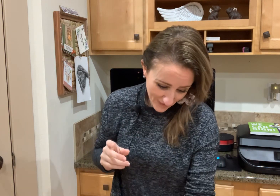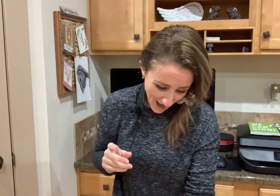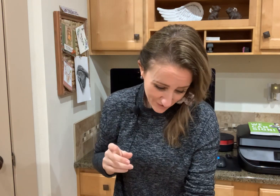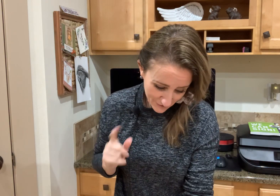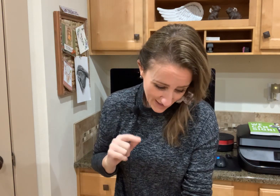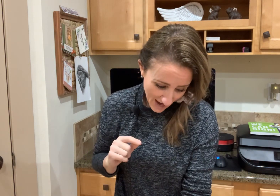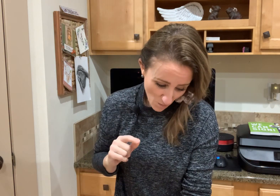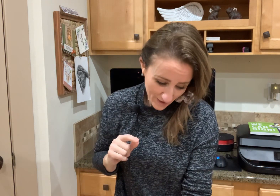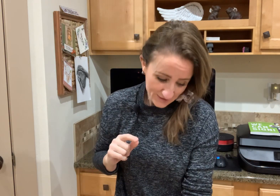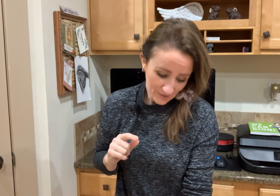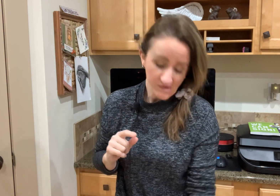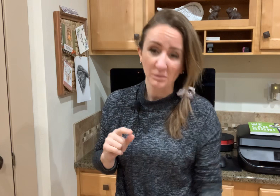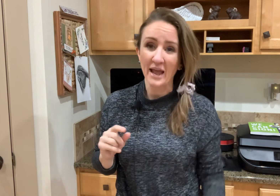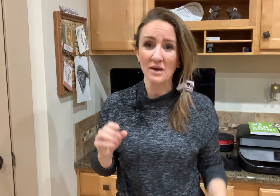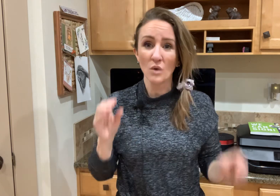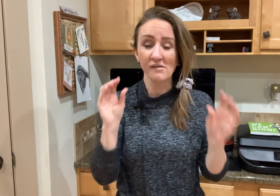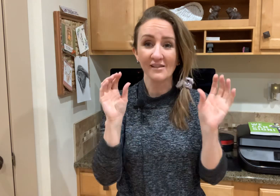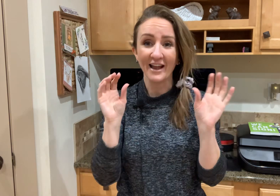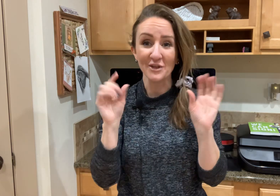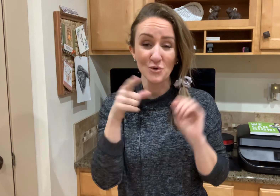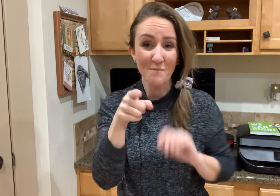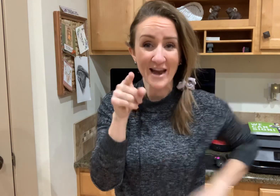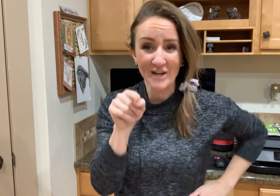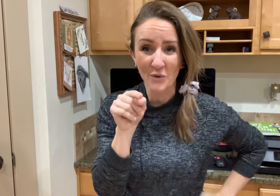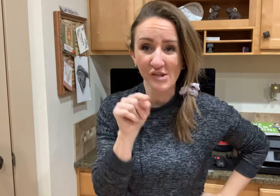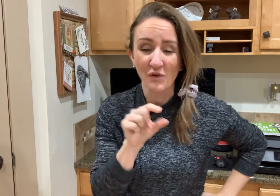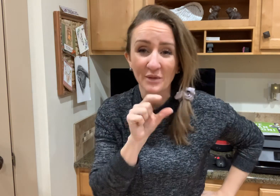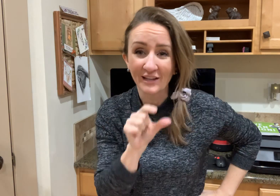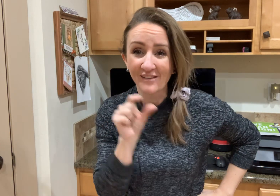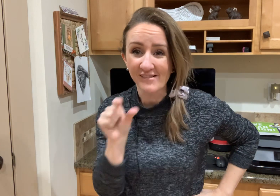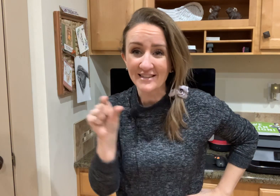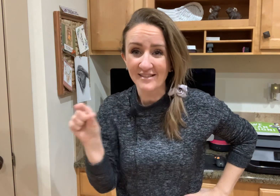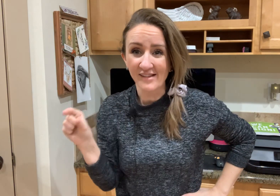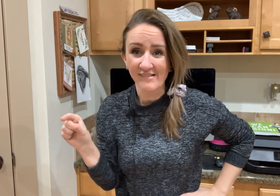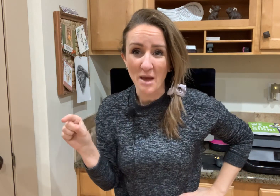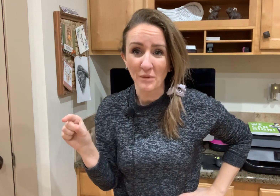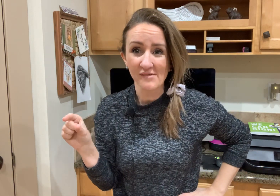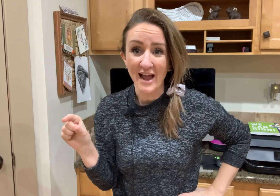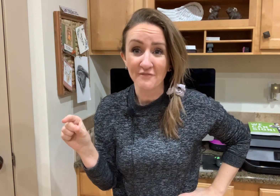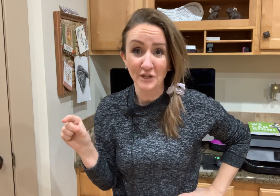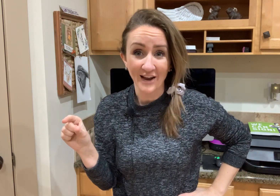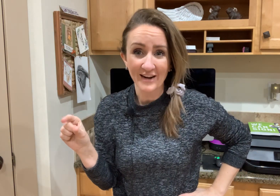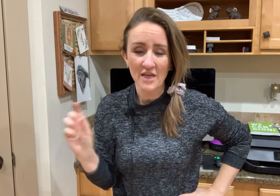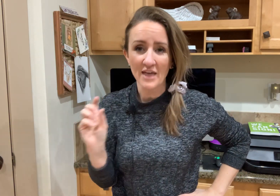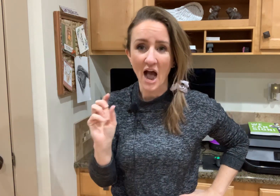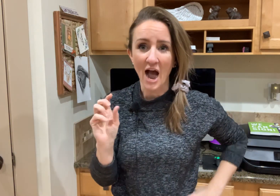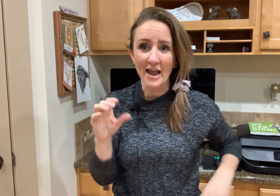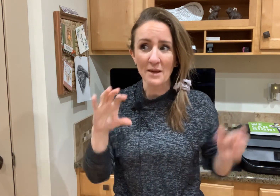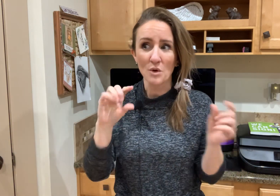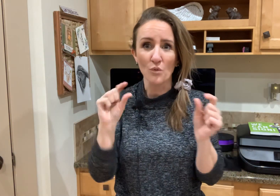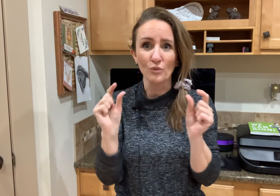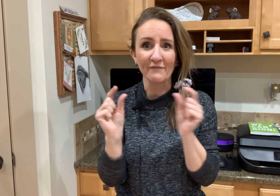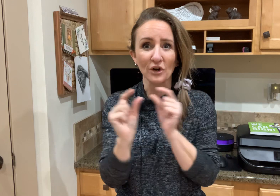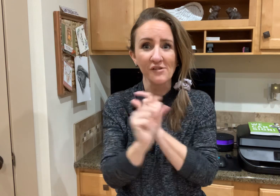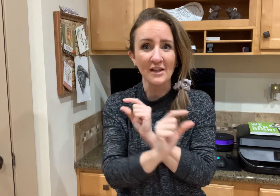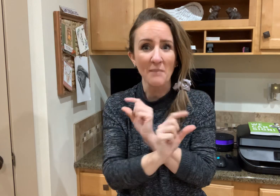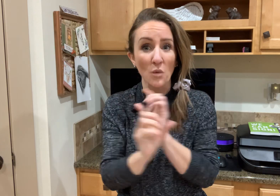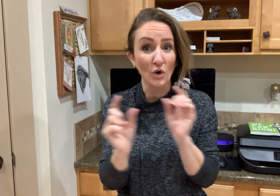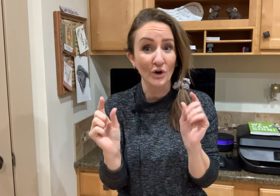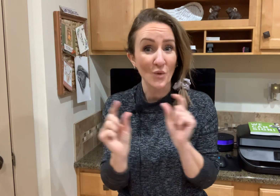other thing I wanted to explain was, you might notice from the little sentence examples that I've done that I am reversing my word order